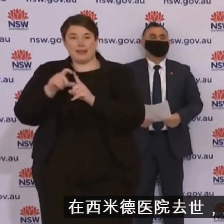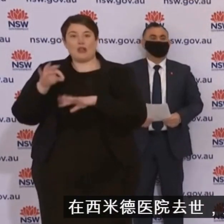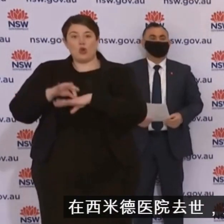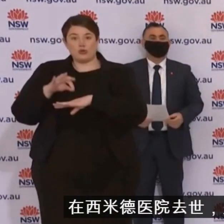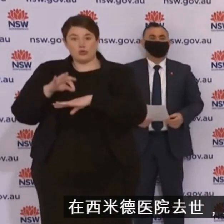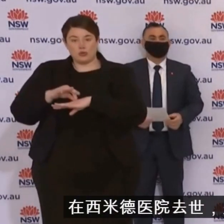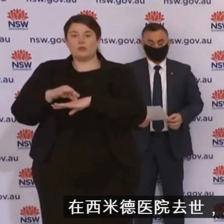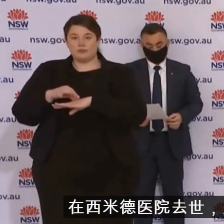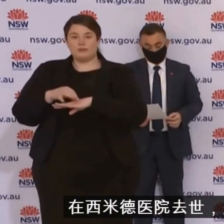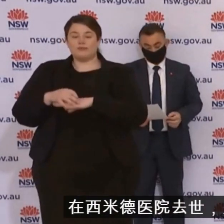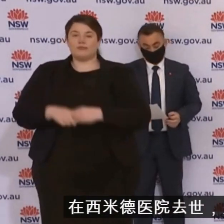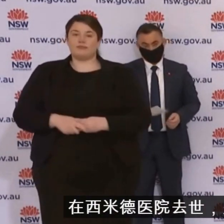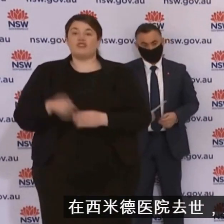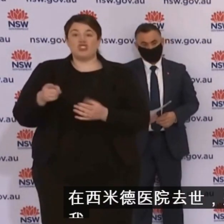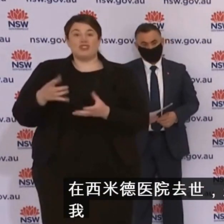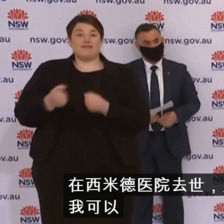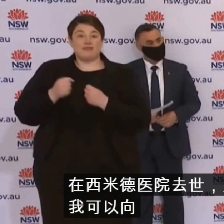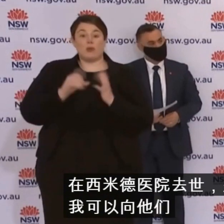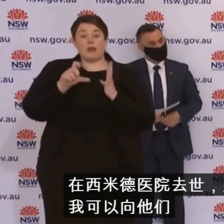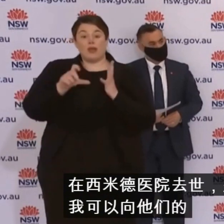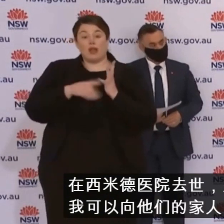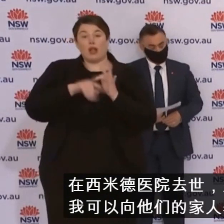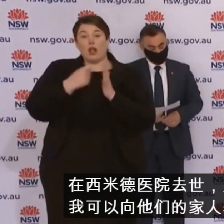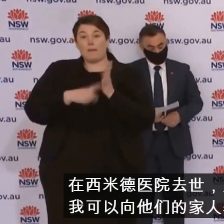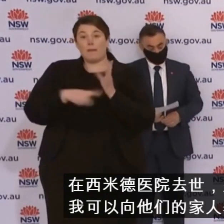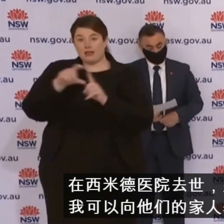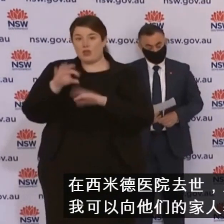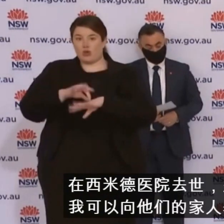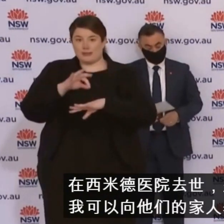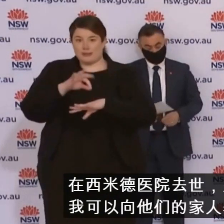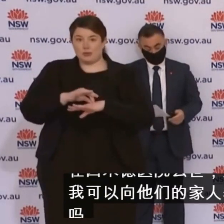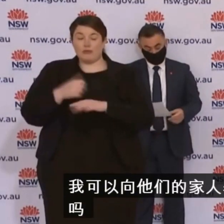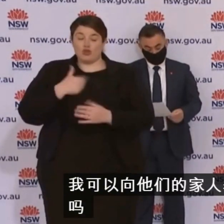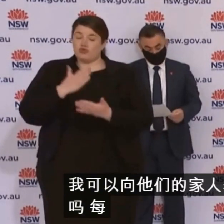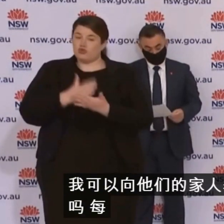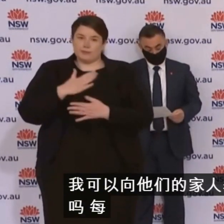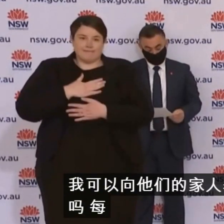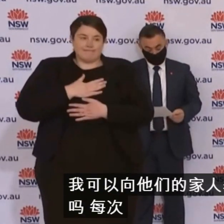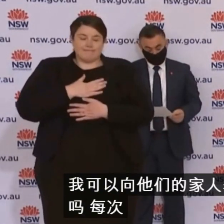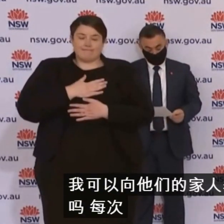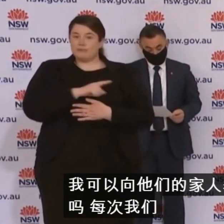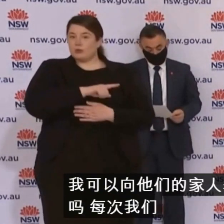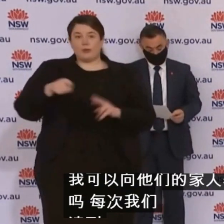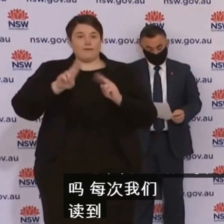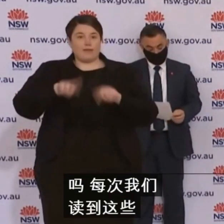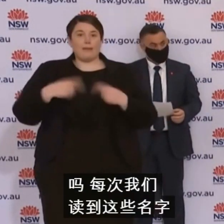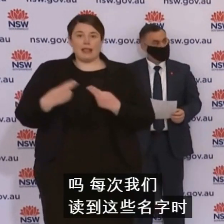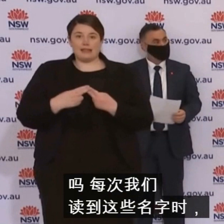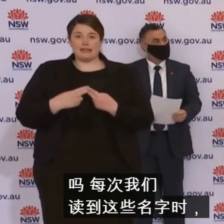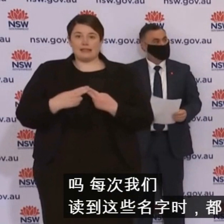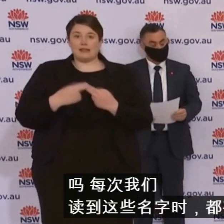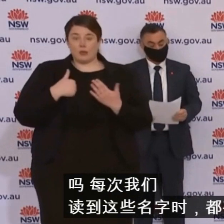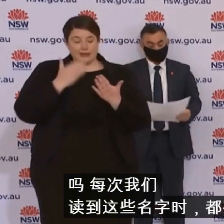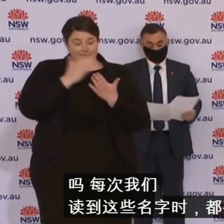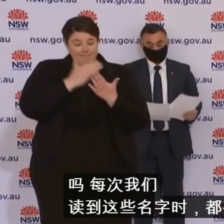Cumberland Hospital. Can I just extend my personal sympathies to the families? Every time we read out these